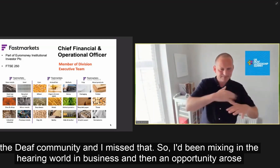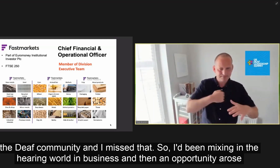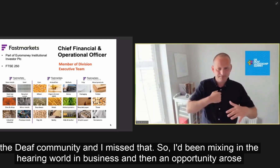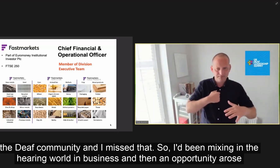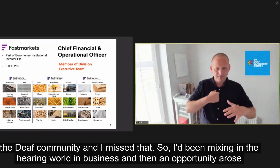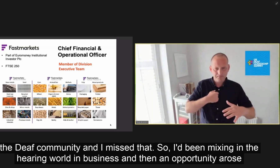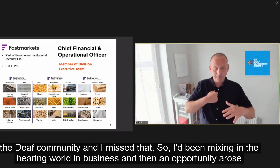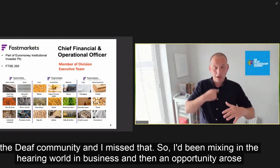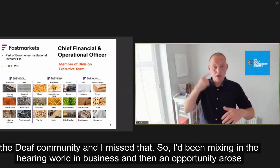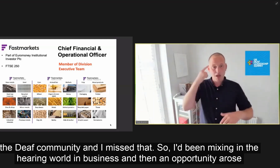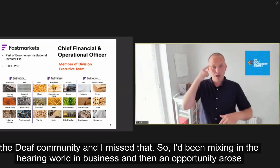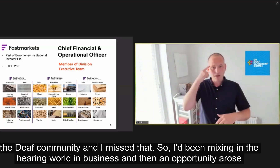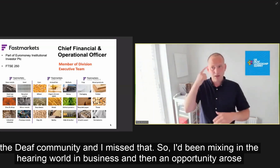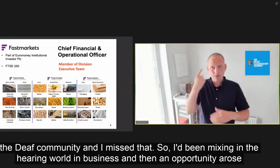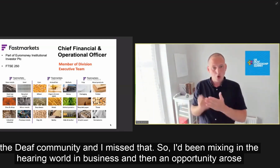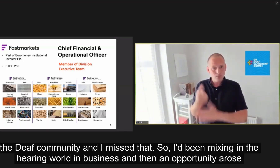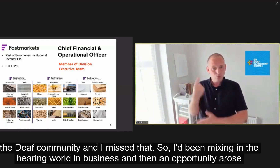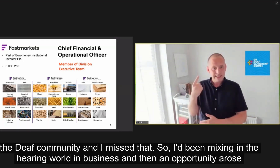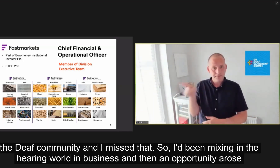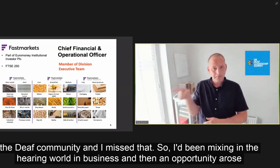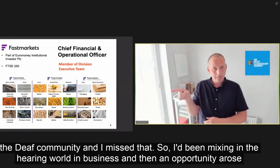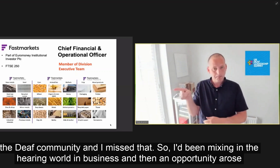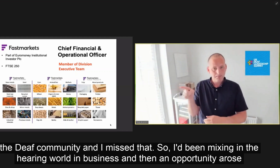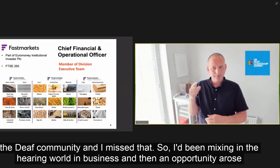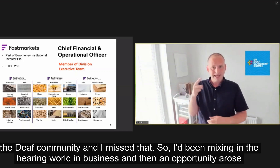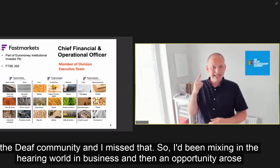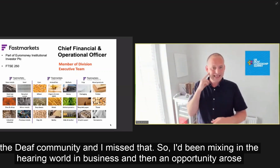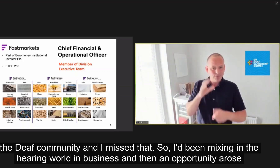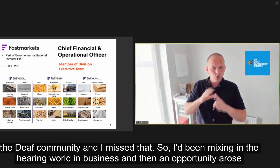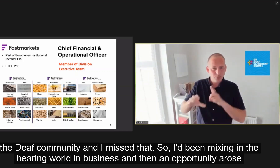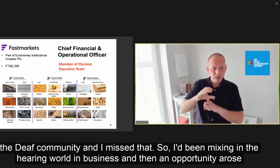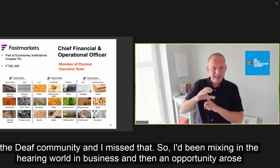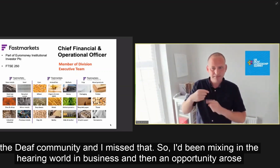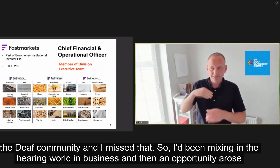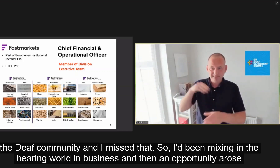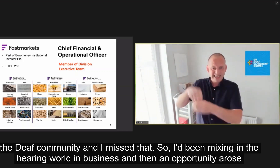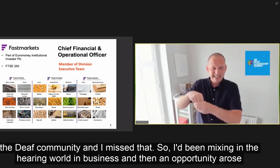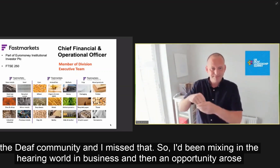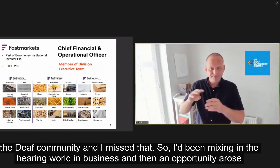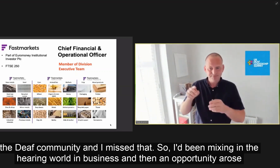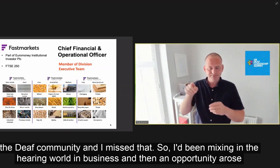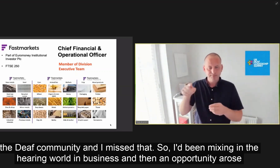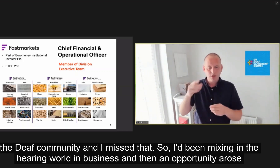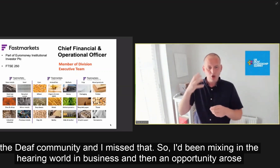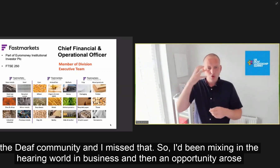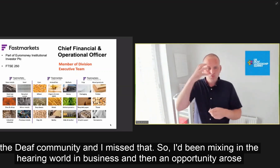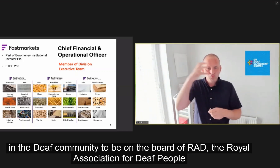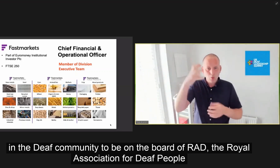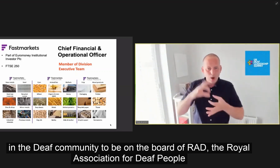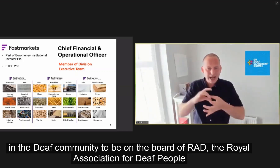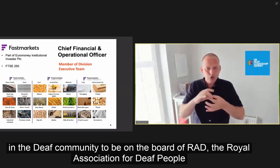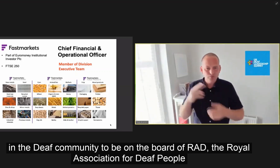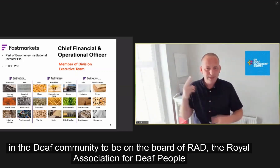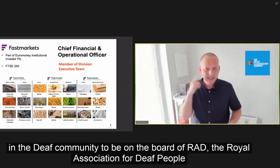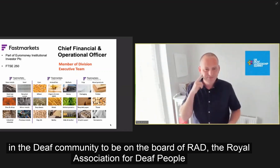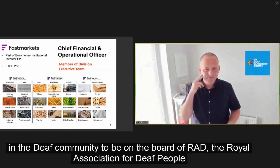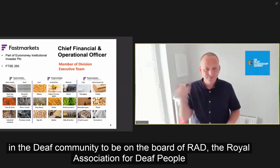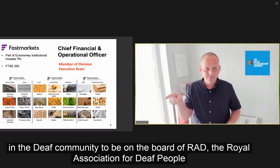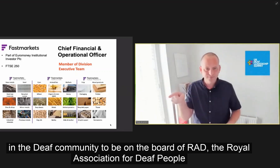that working, in the hearing world, in business. And then an opportunity arose within the deaf community to be